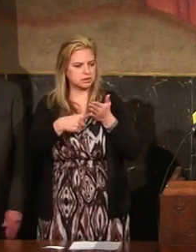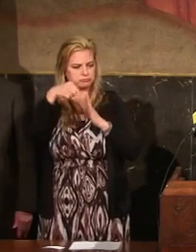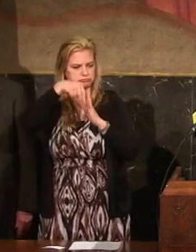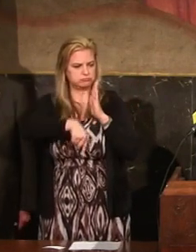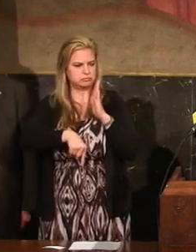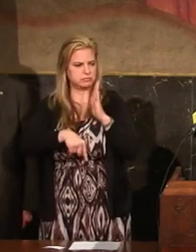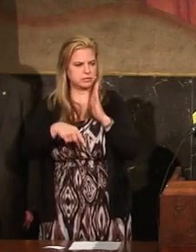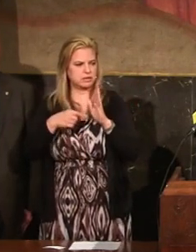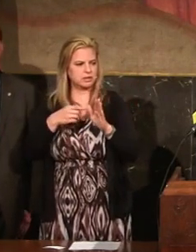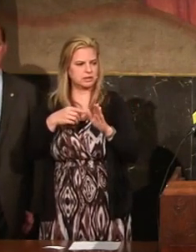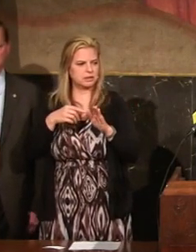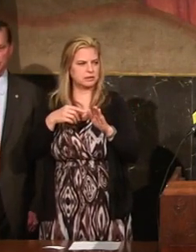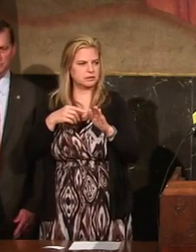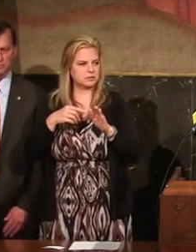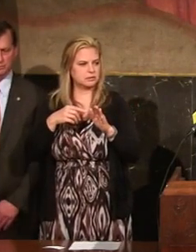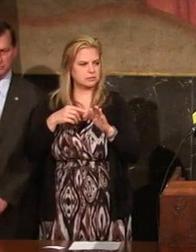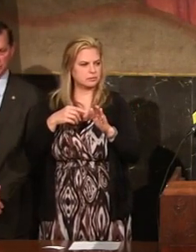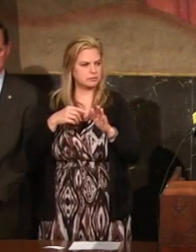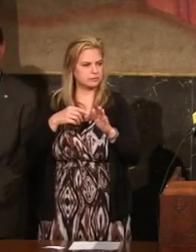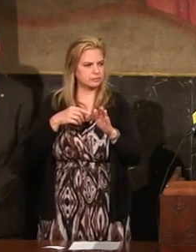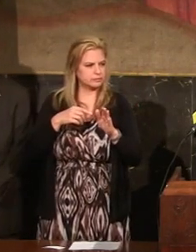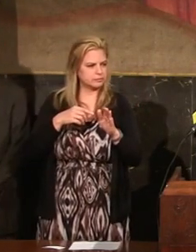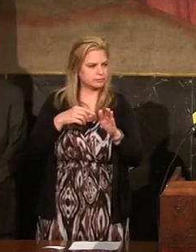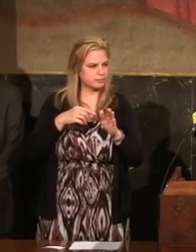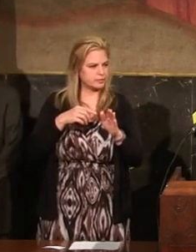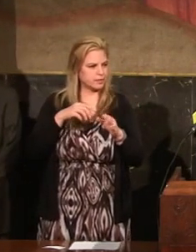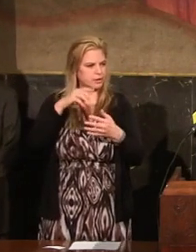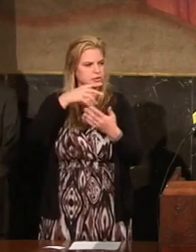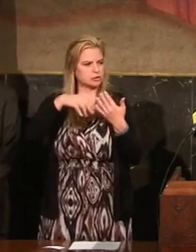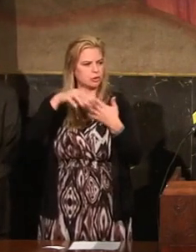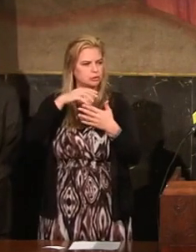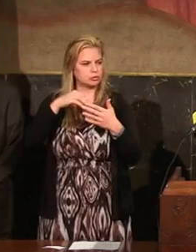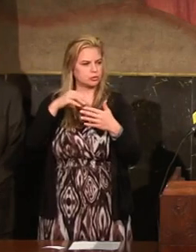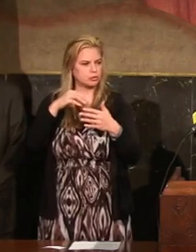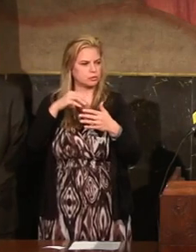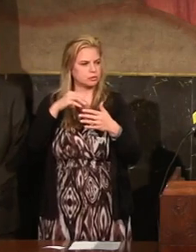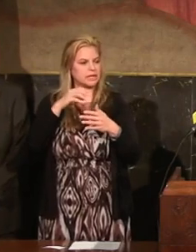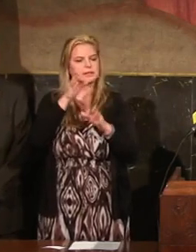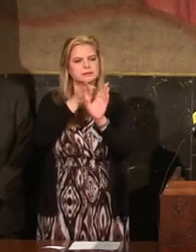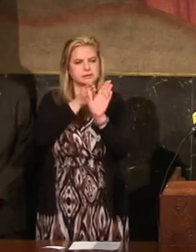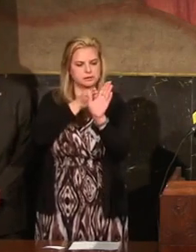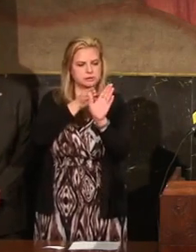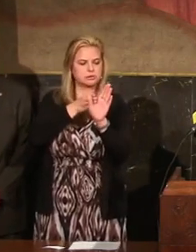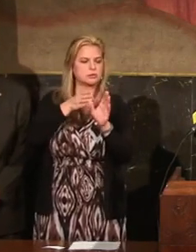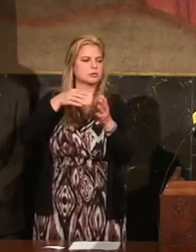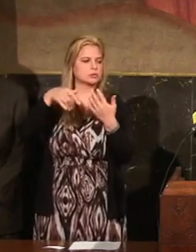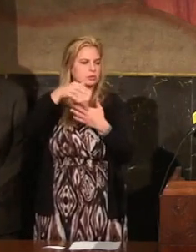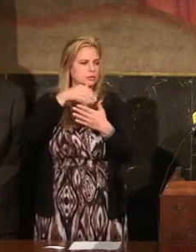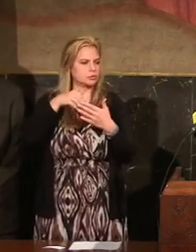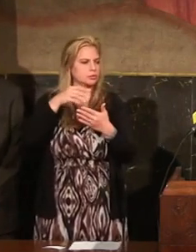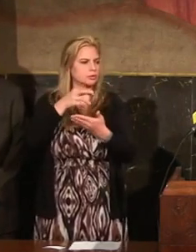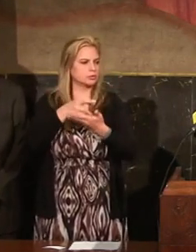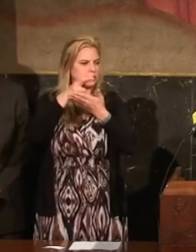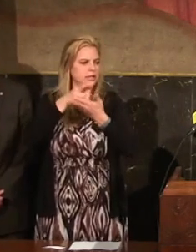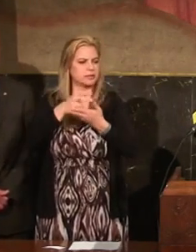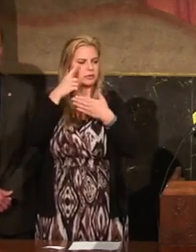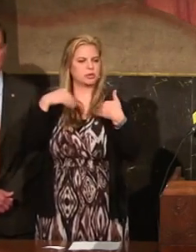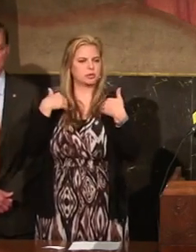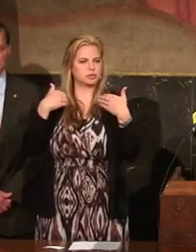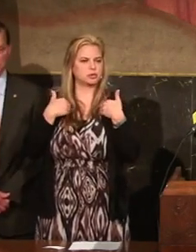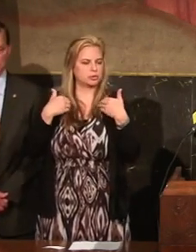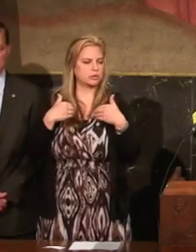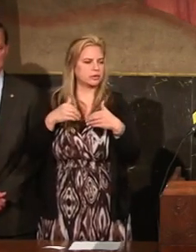depth previously is the psychosocial rehab program for youth. That's over 40,000 children with behavioral health